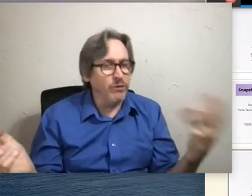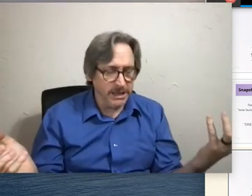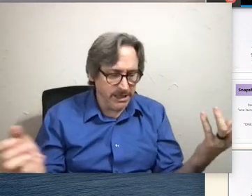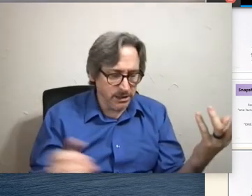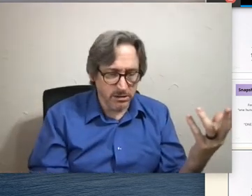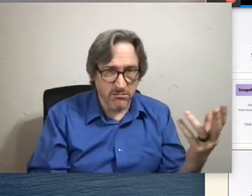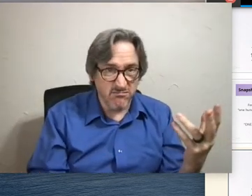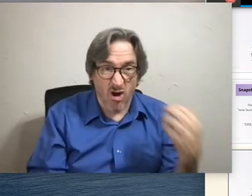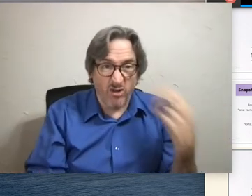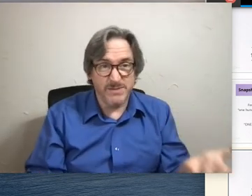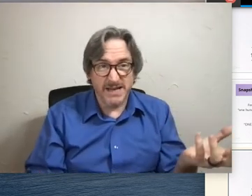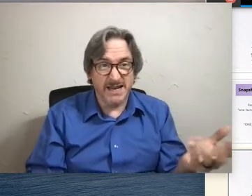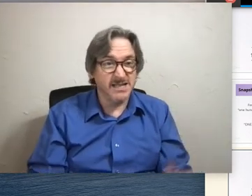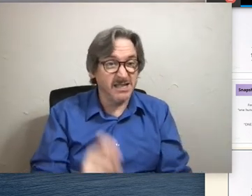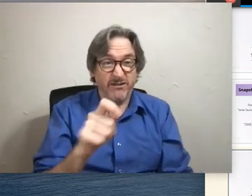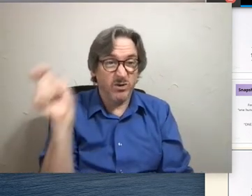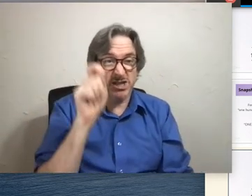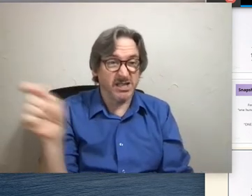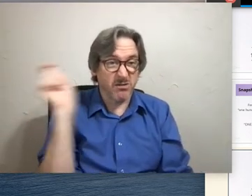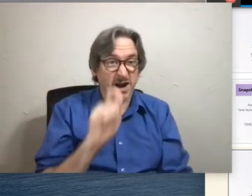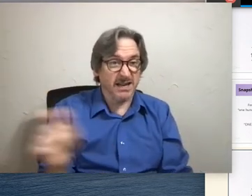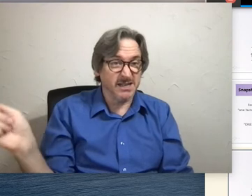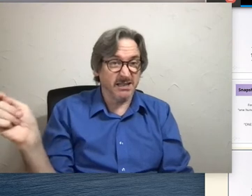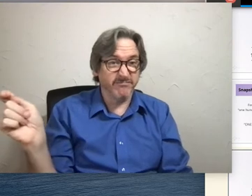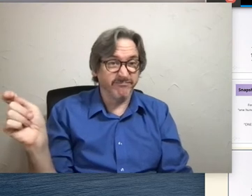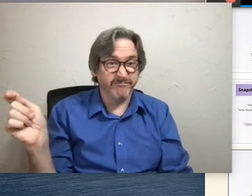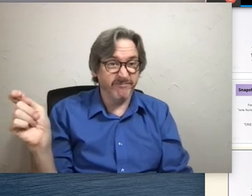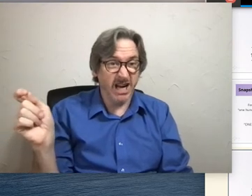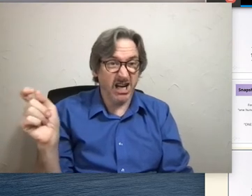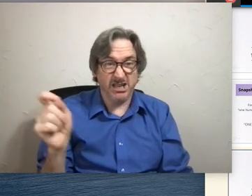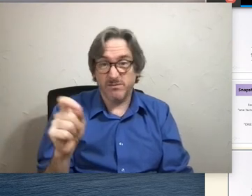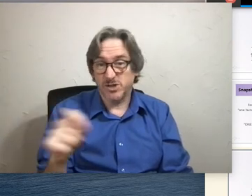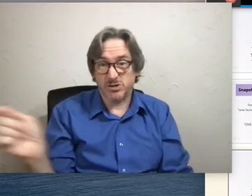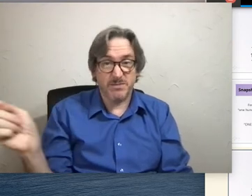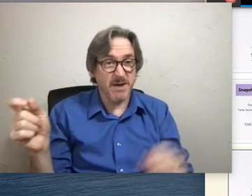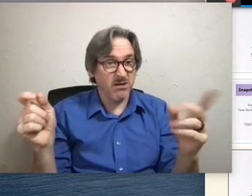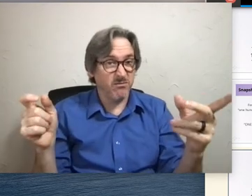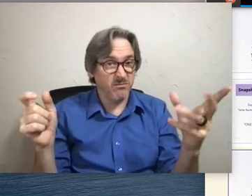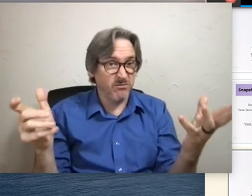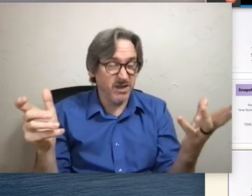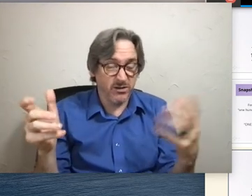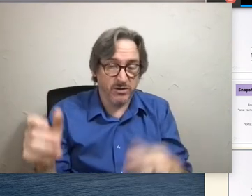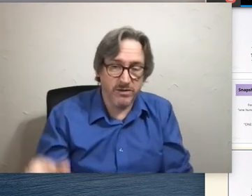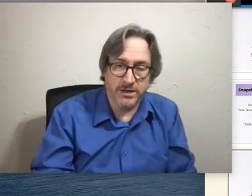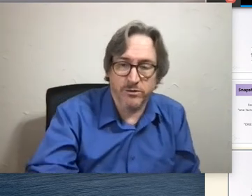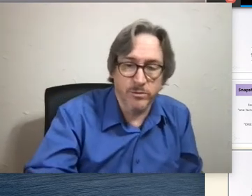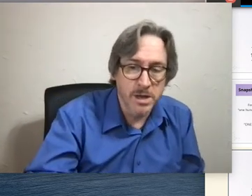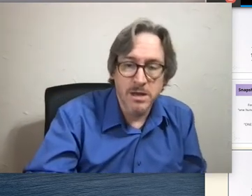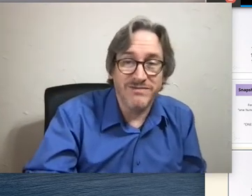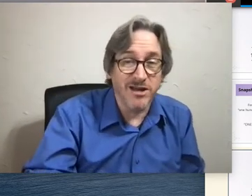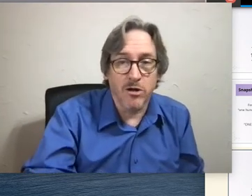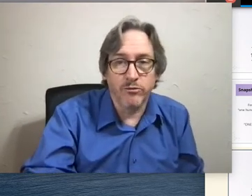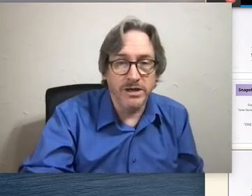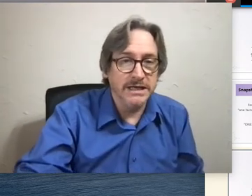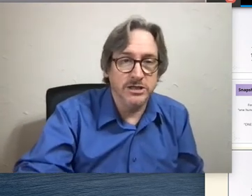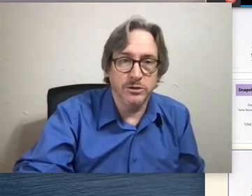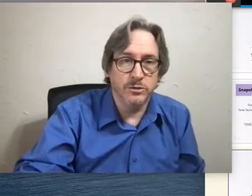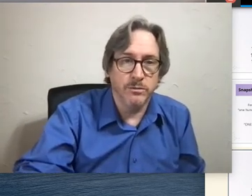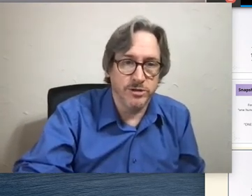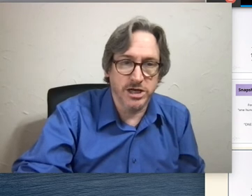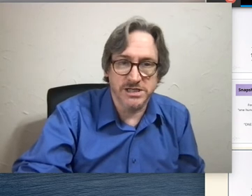So really, all these make sense if you just start practicing, script them out, think it through. They all